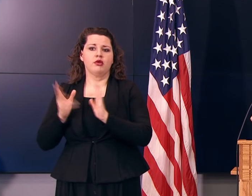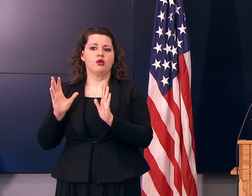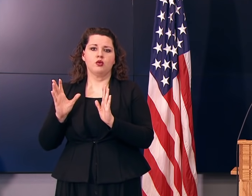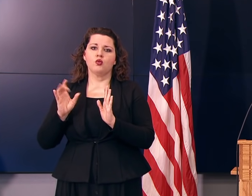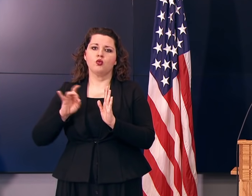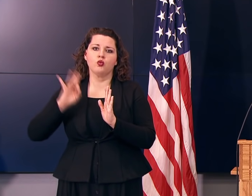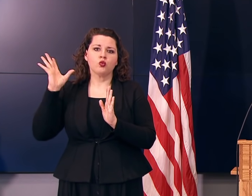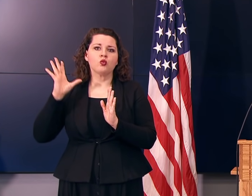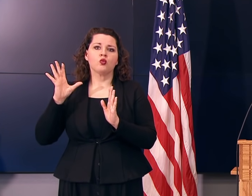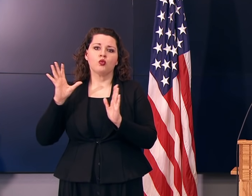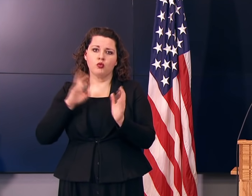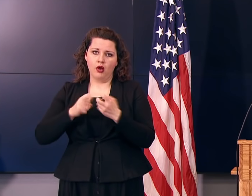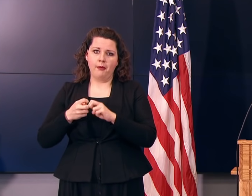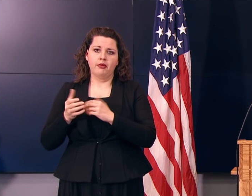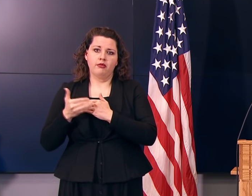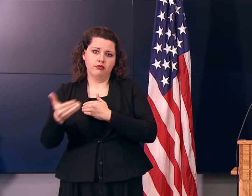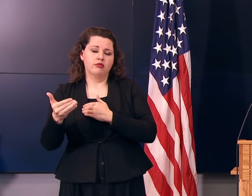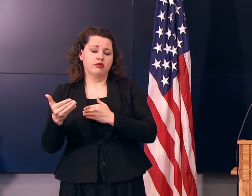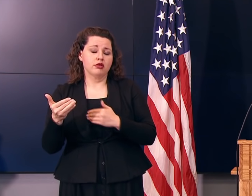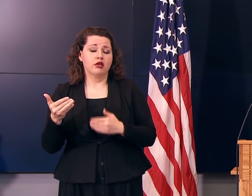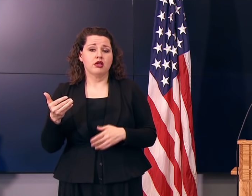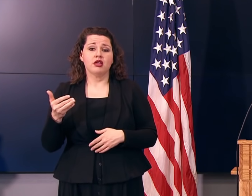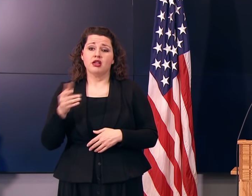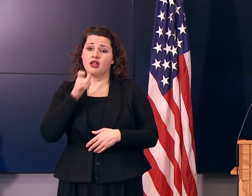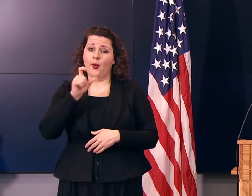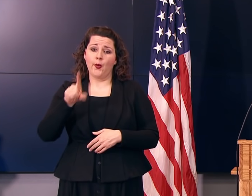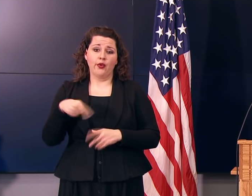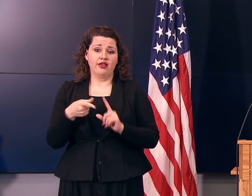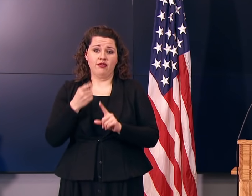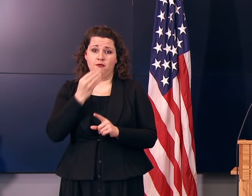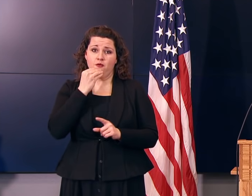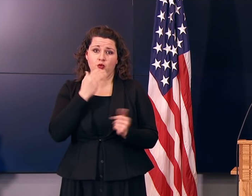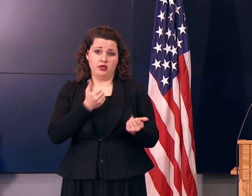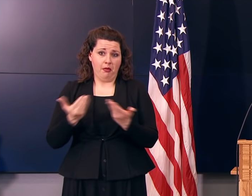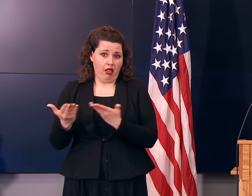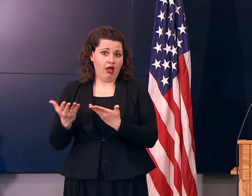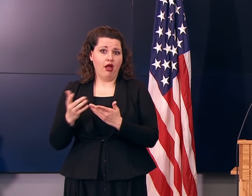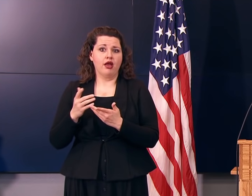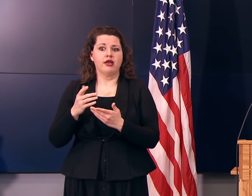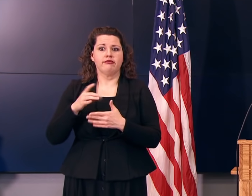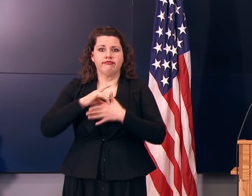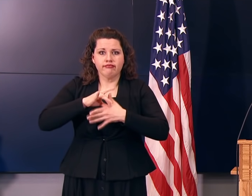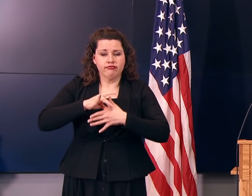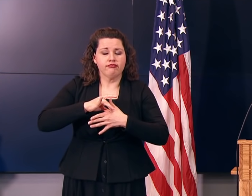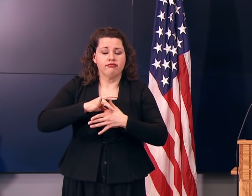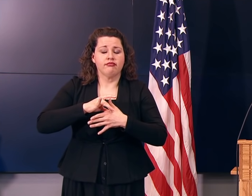significant issues going forward, not only from a food supply protein